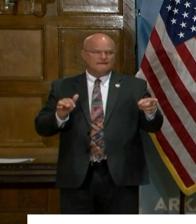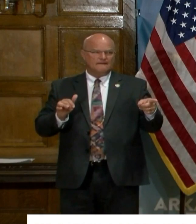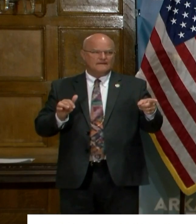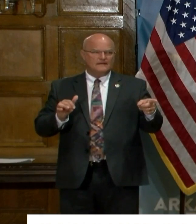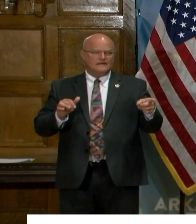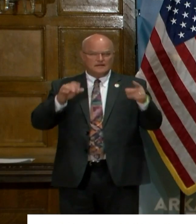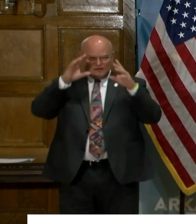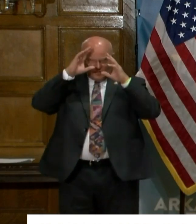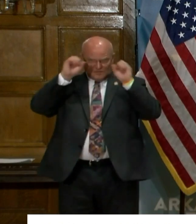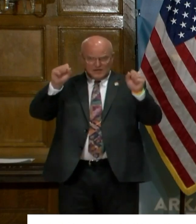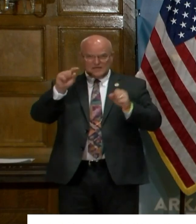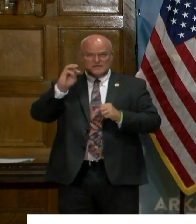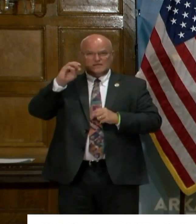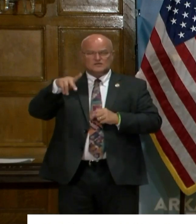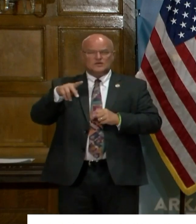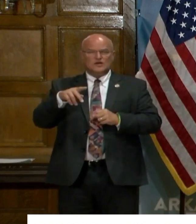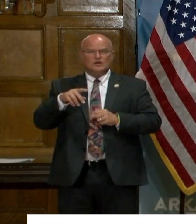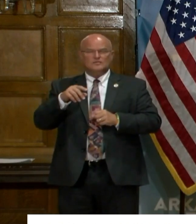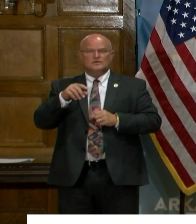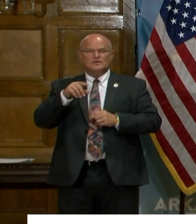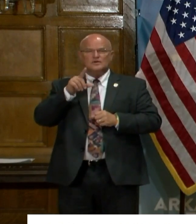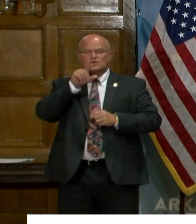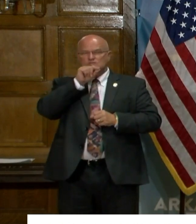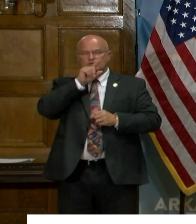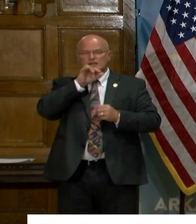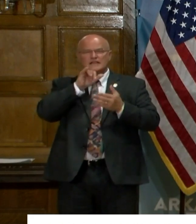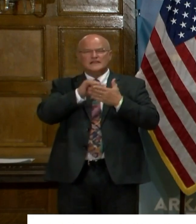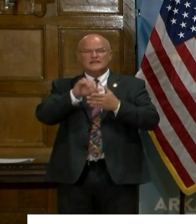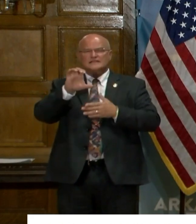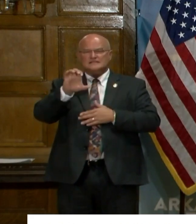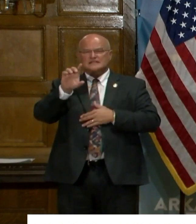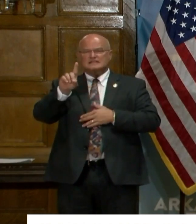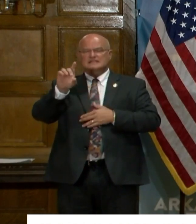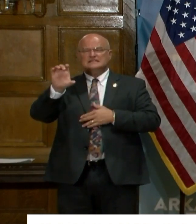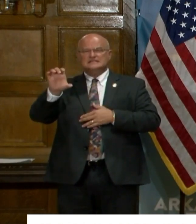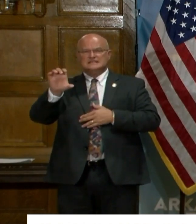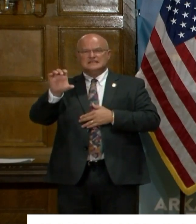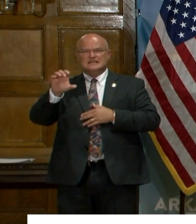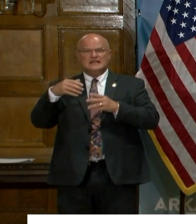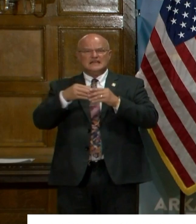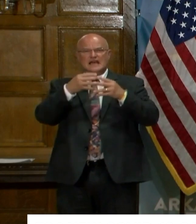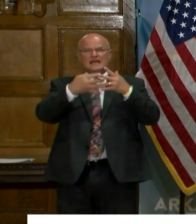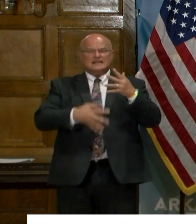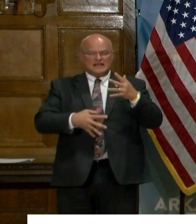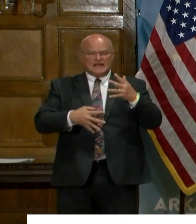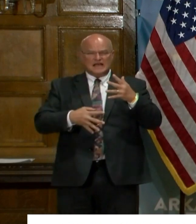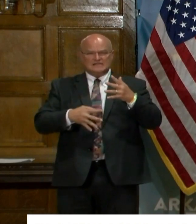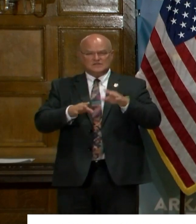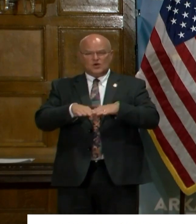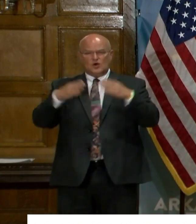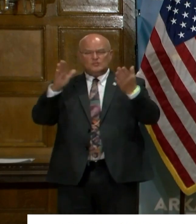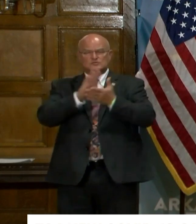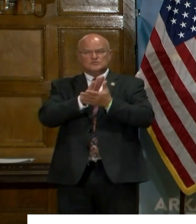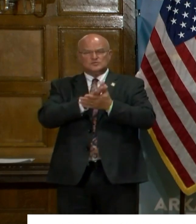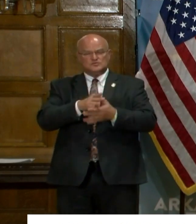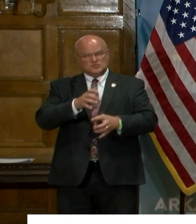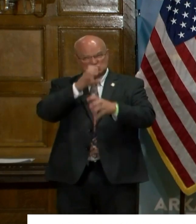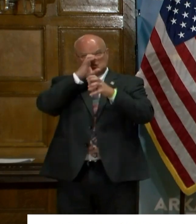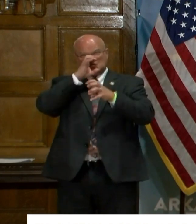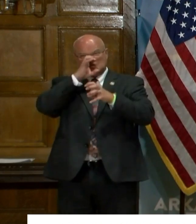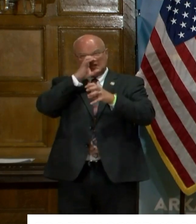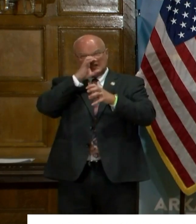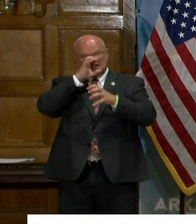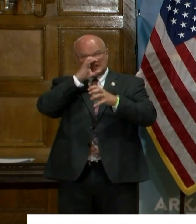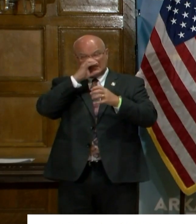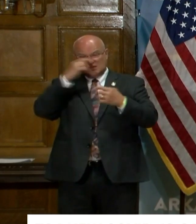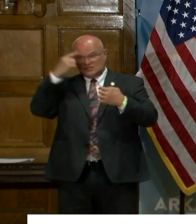I guess President Trump tweeted that he thinks the CDC guidelines on reopening schools are too strict.